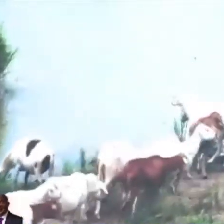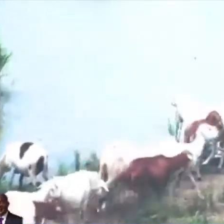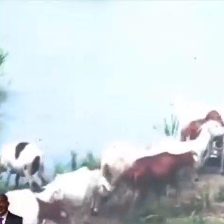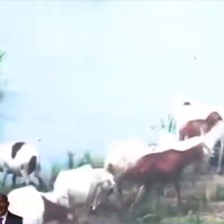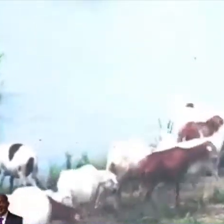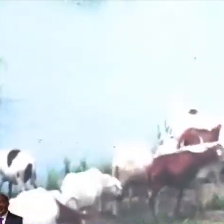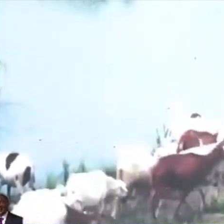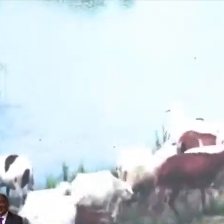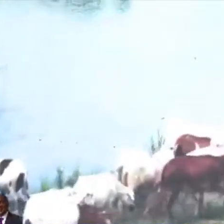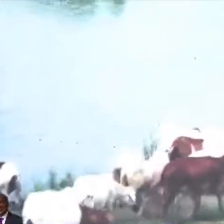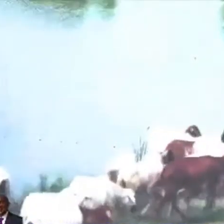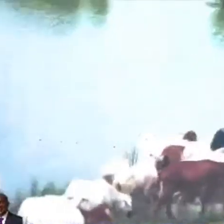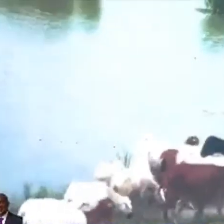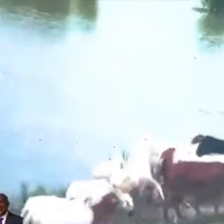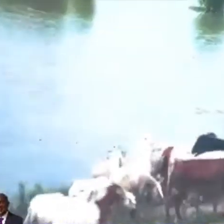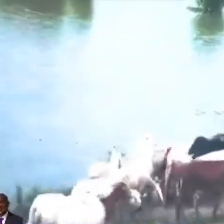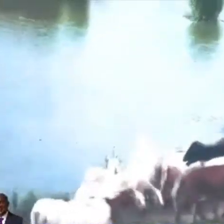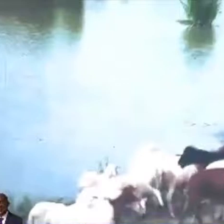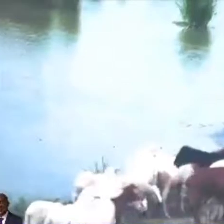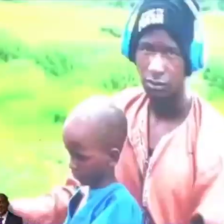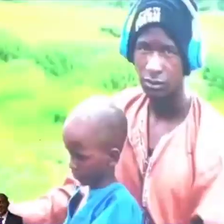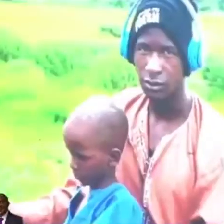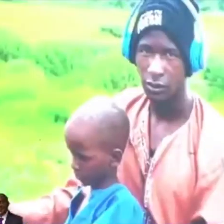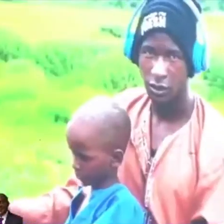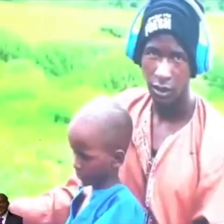long distances to water the herd.